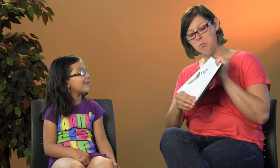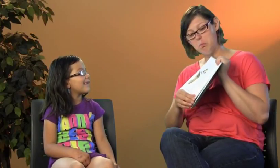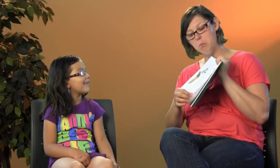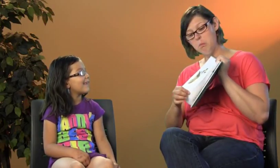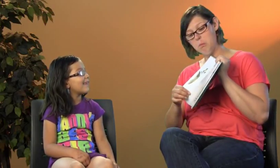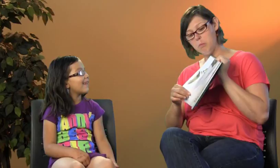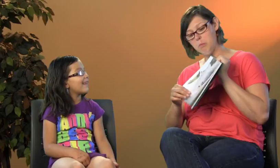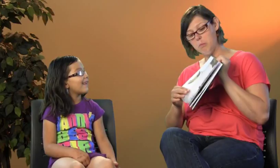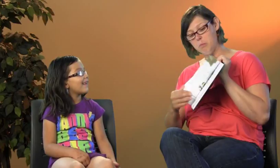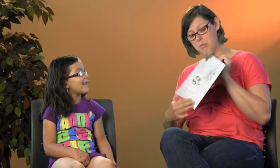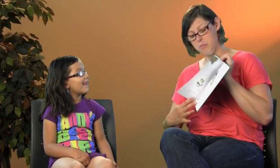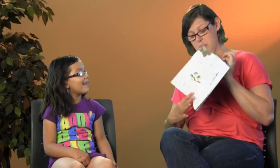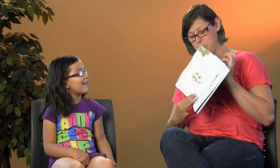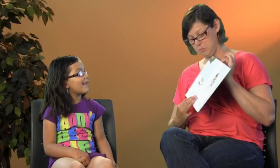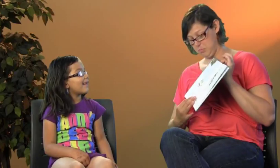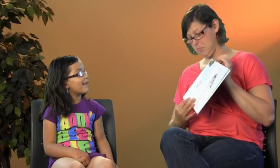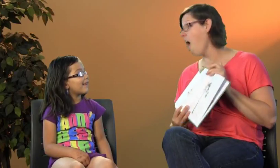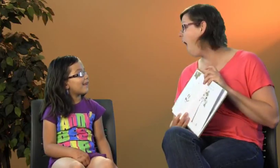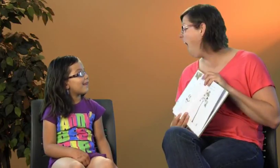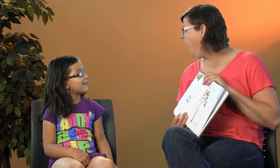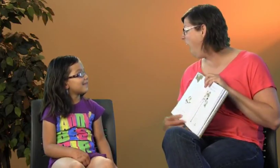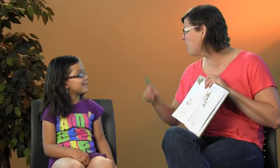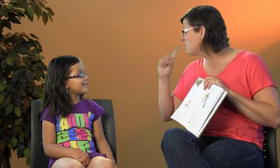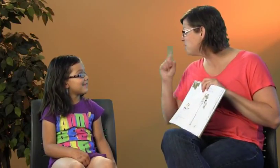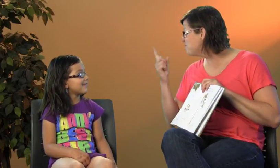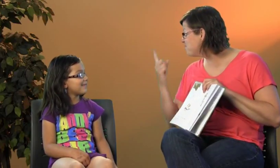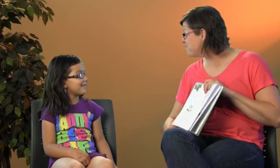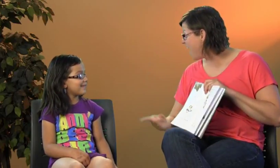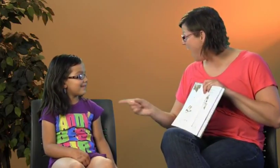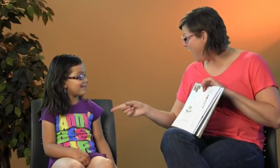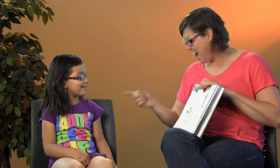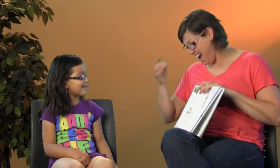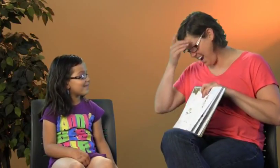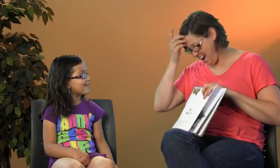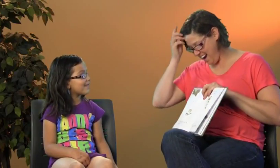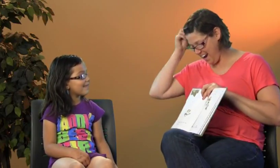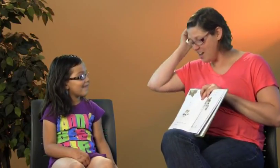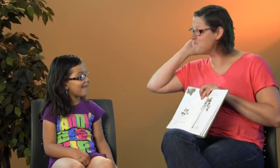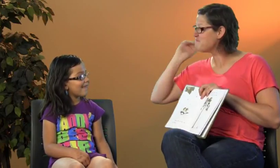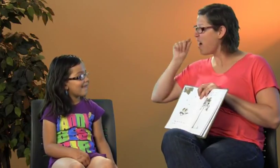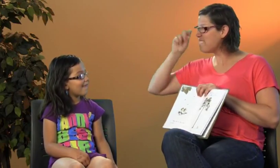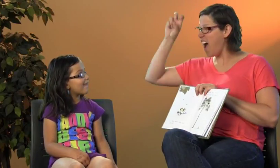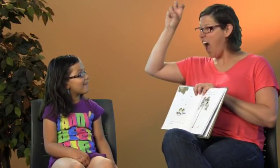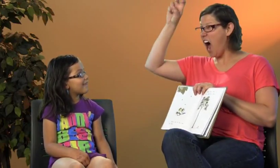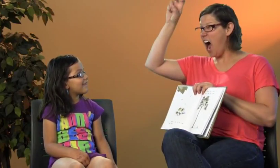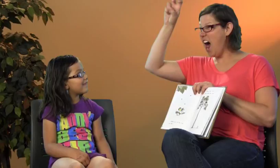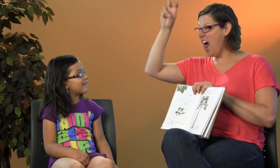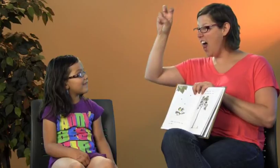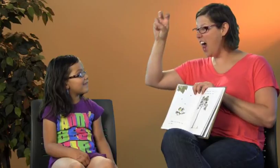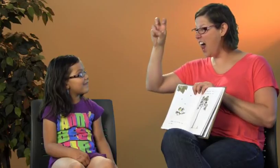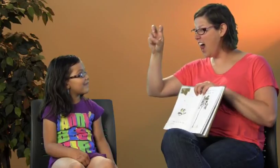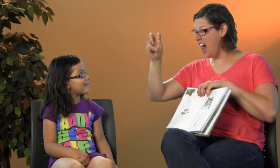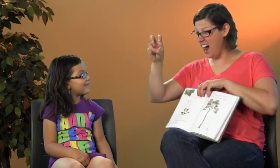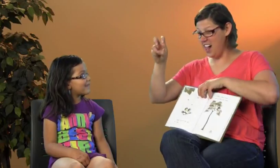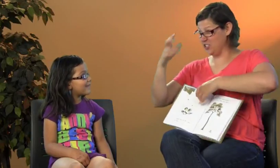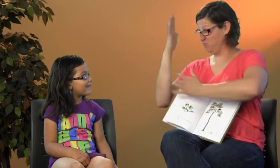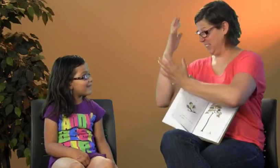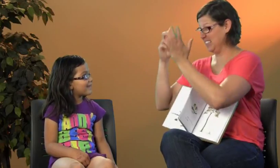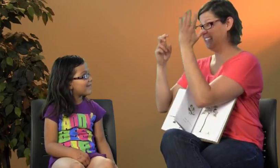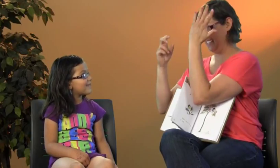They could fall. think you're right. Let's see. You were right. The birdie fell out of